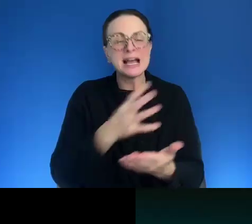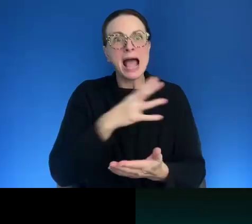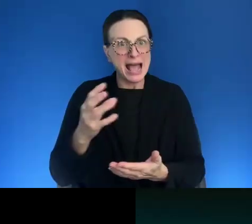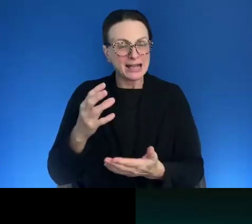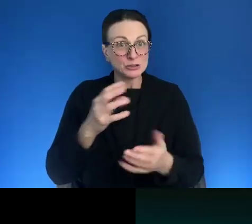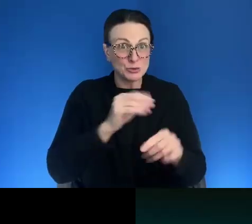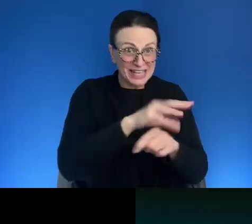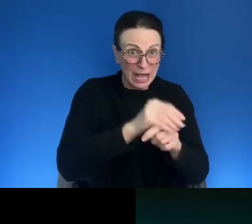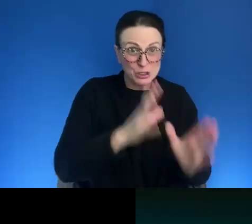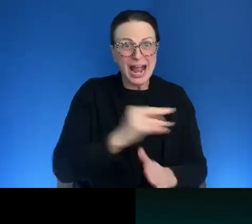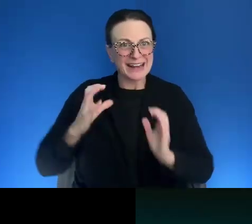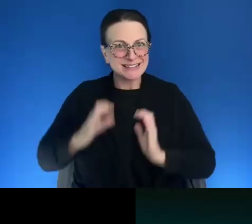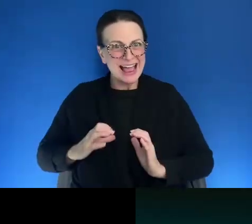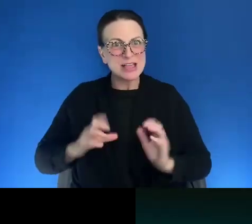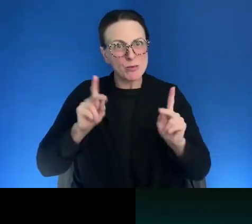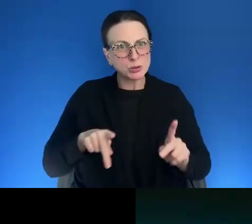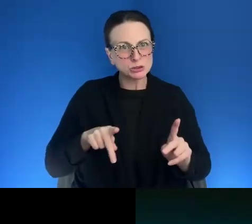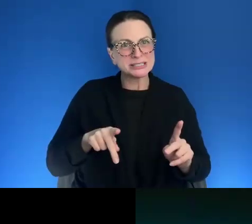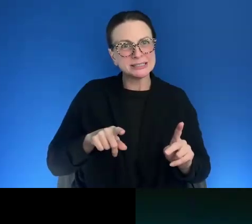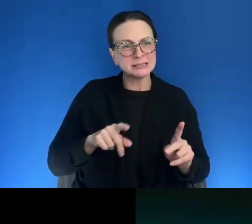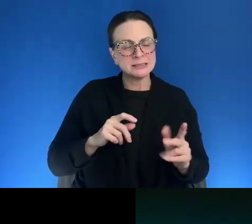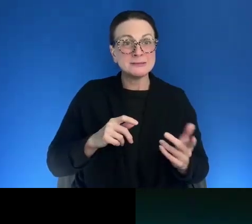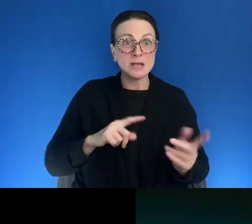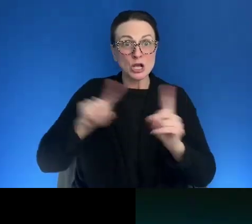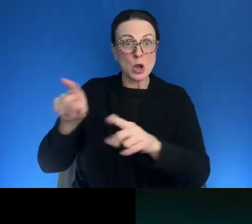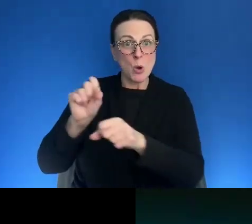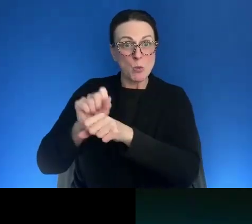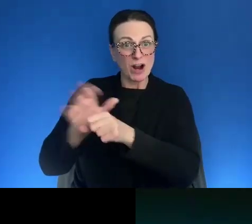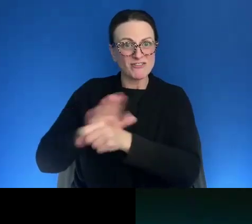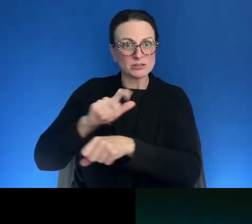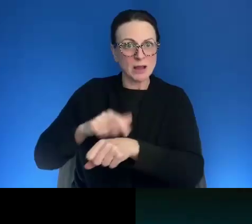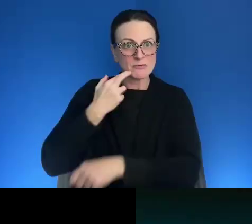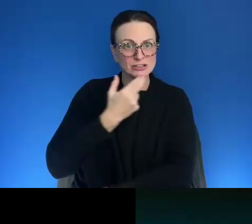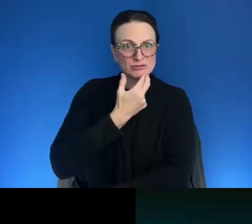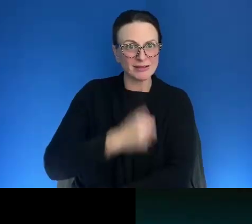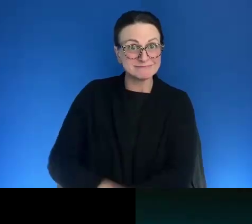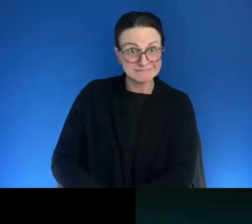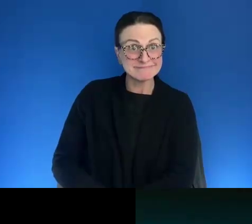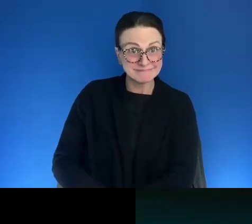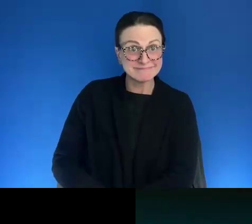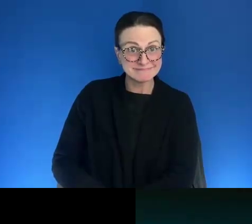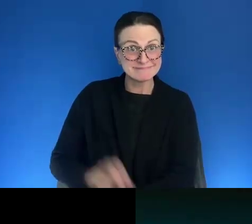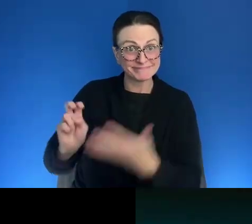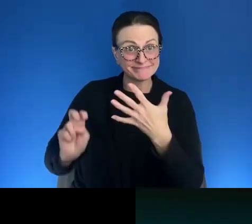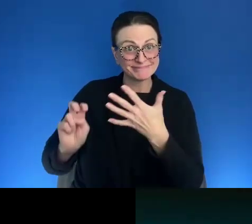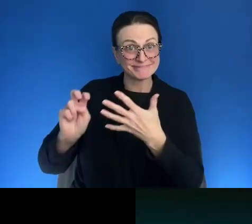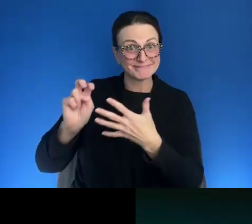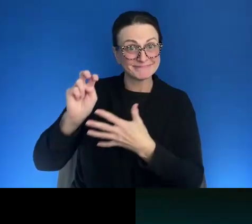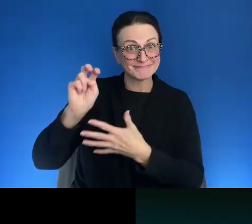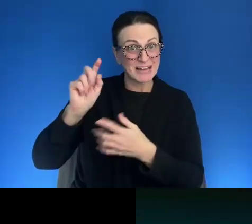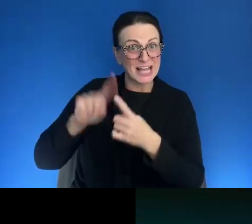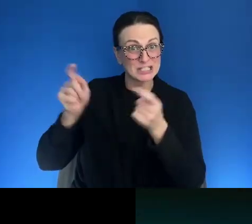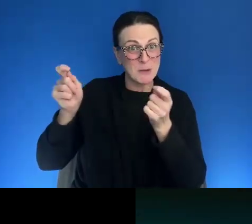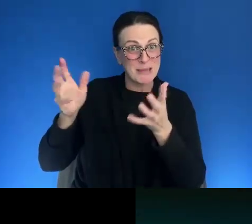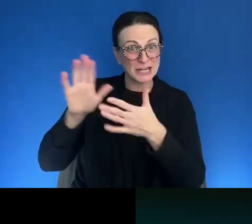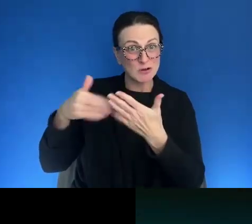that client that the person work full-time in a restaurant and work their way up until they're